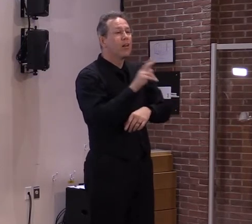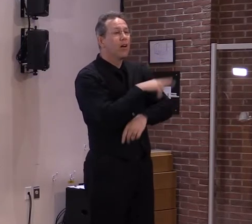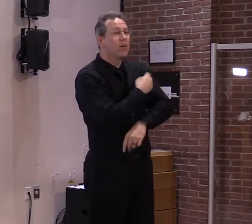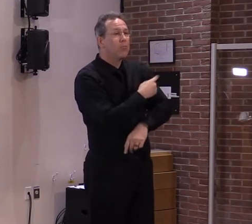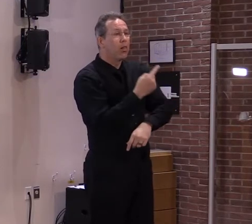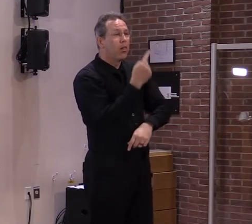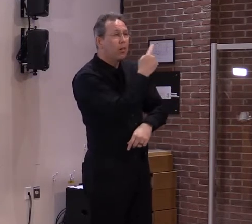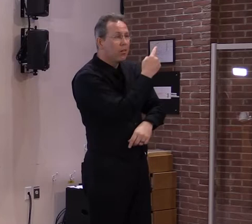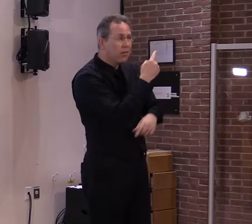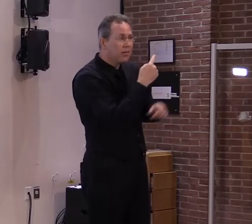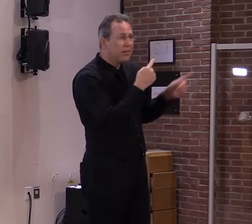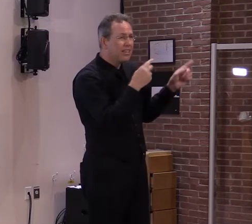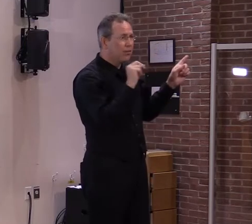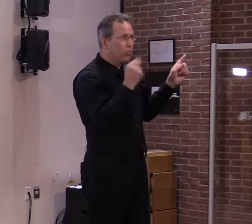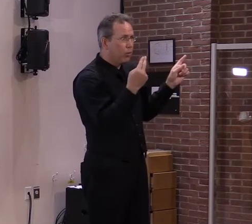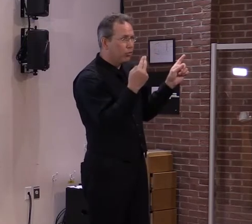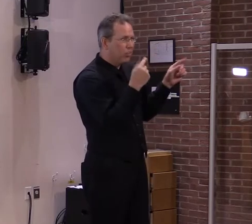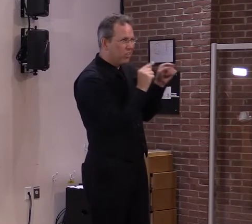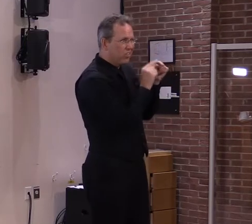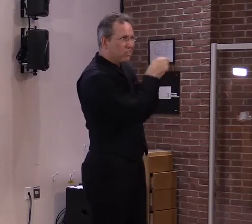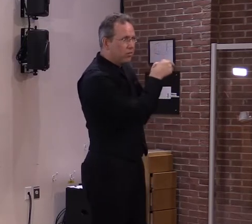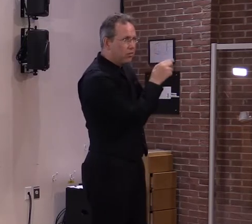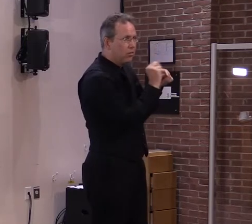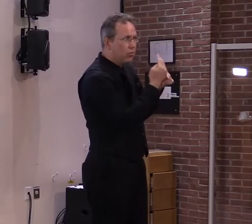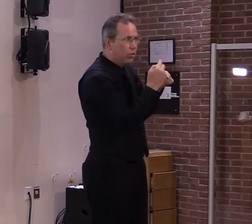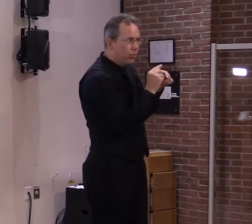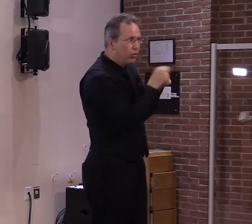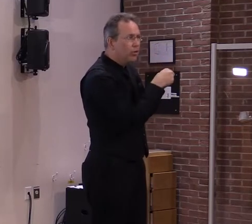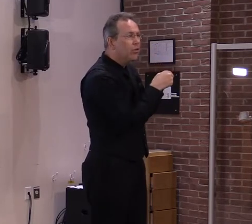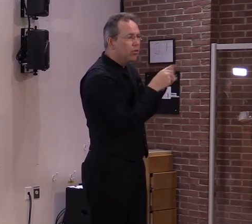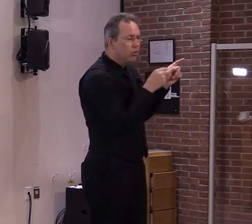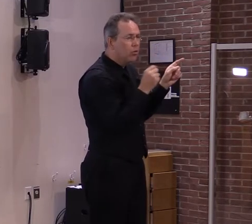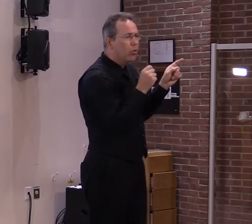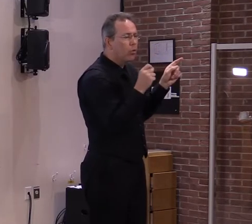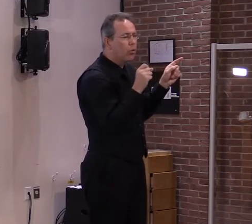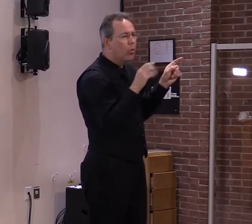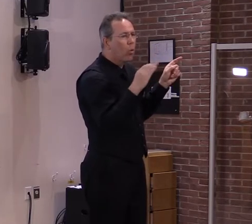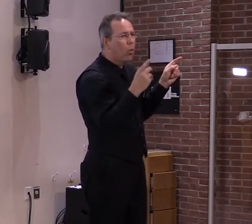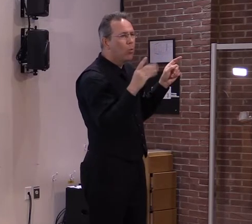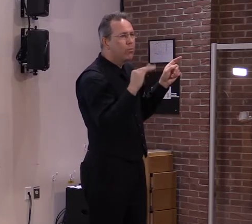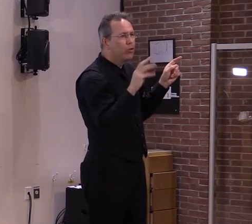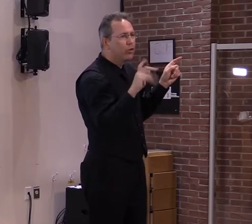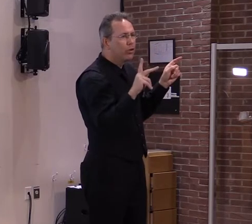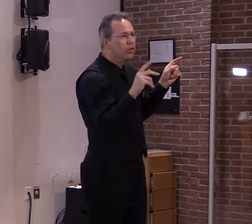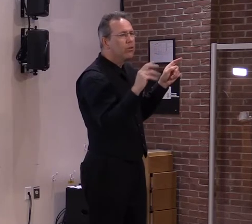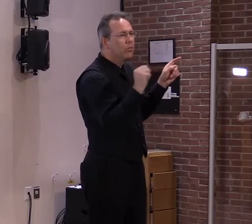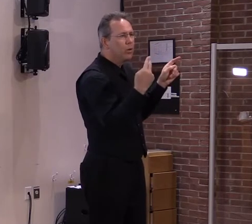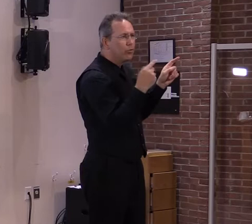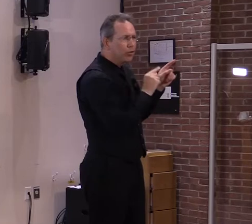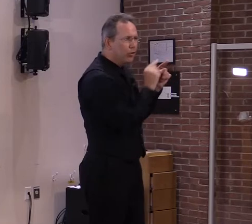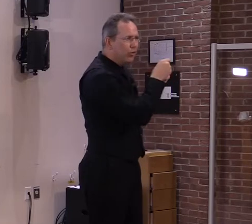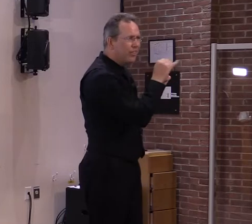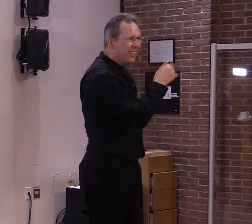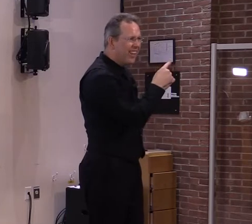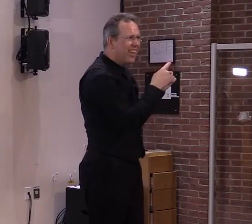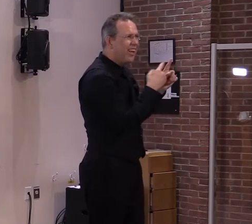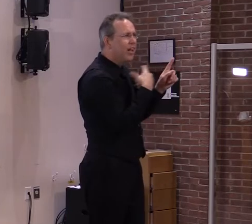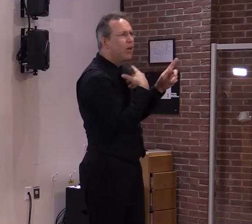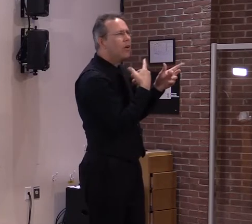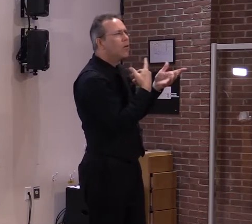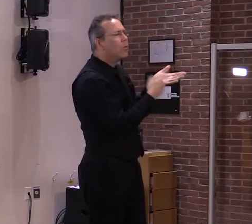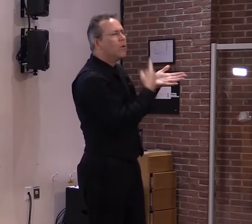and that'll be weekly clinics as in that area, sort of in the